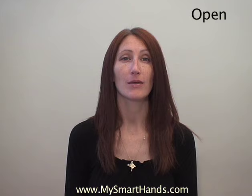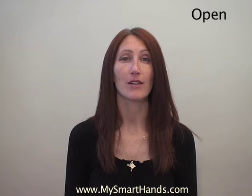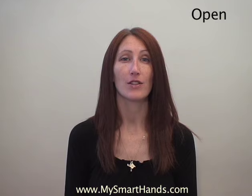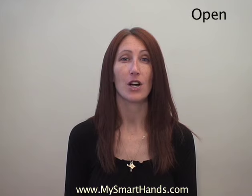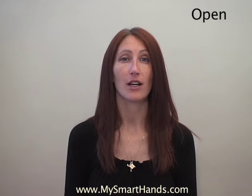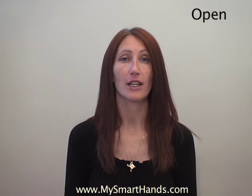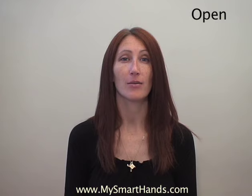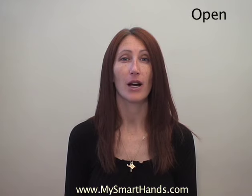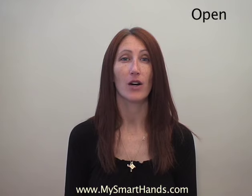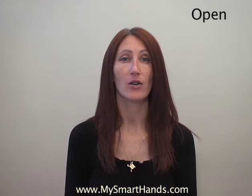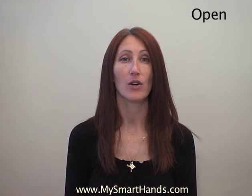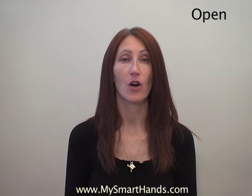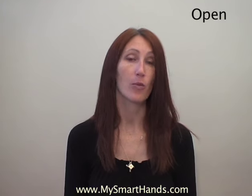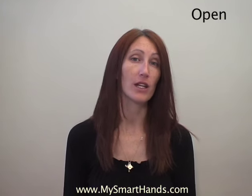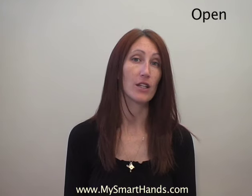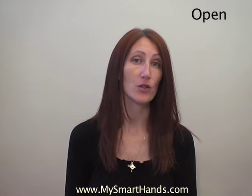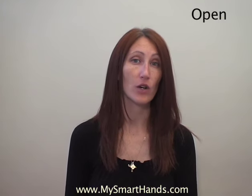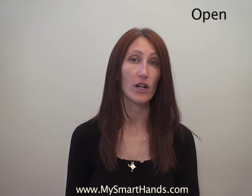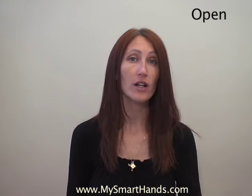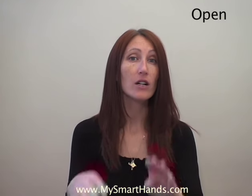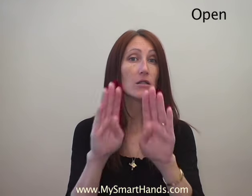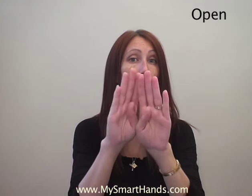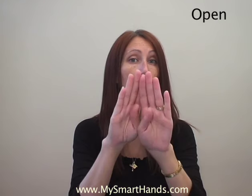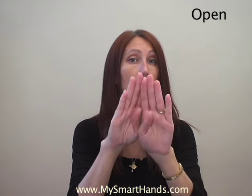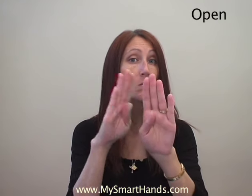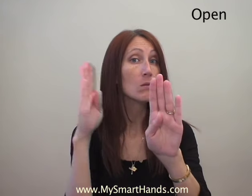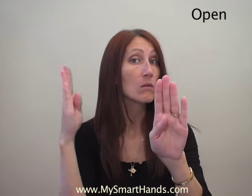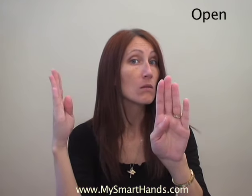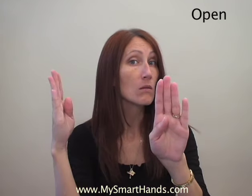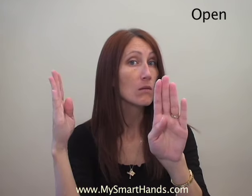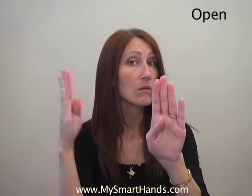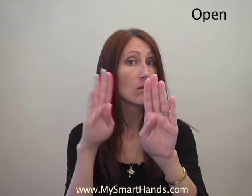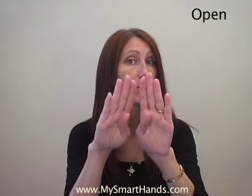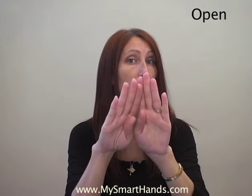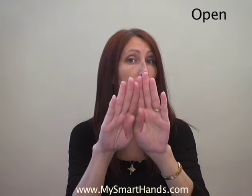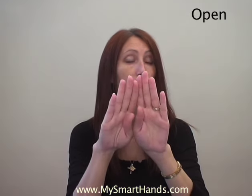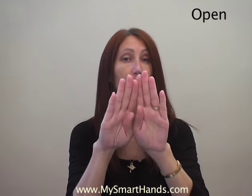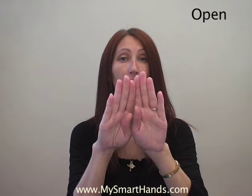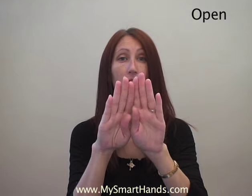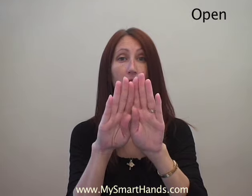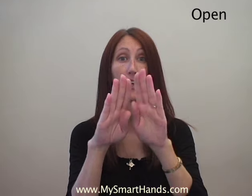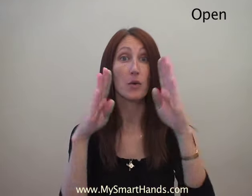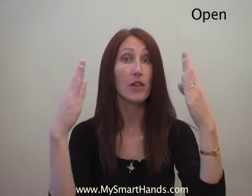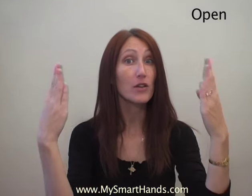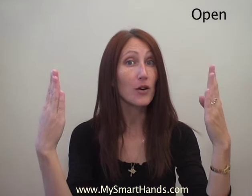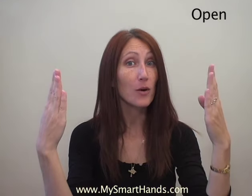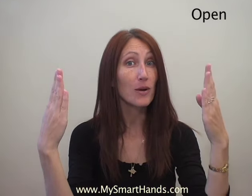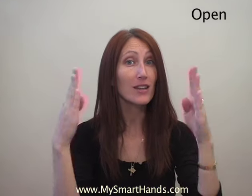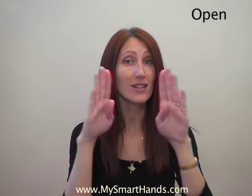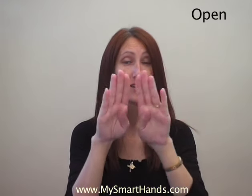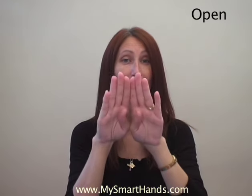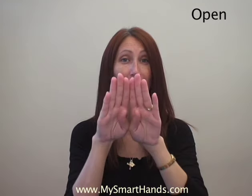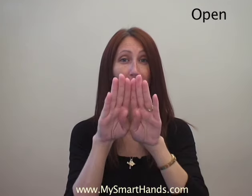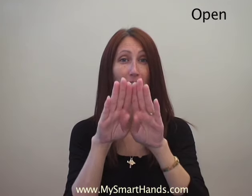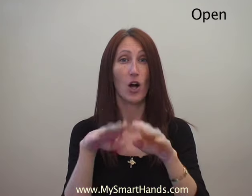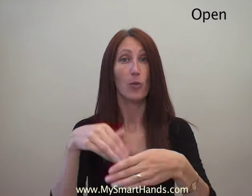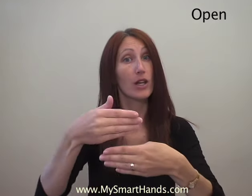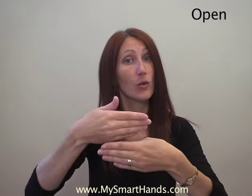If you're talking about opening a door, depending on how you want the door opened. Opening a